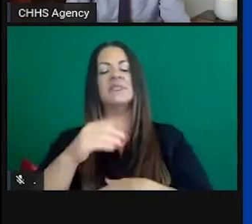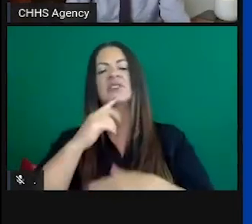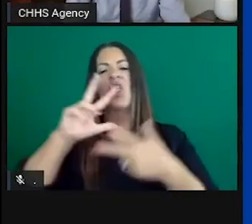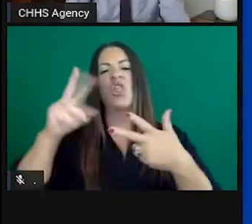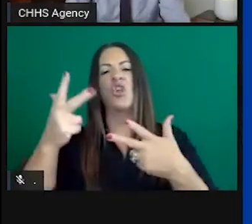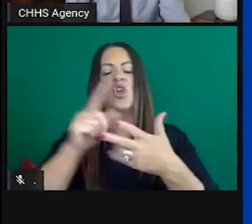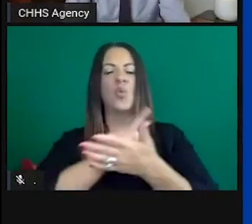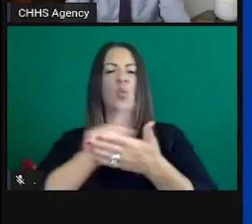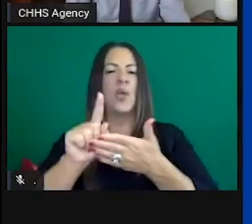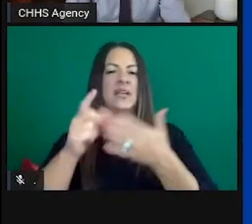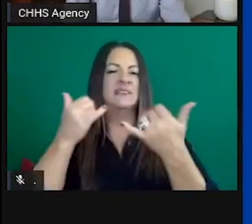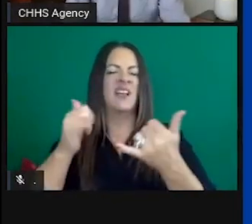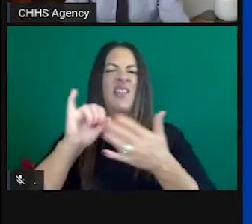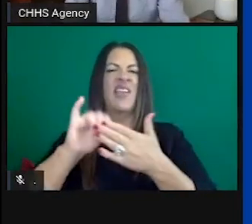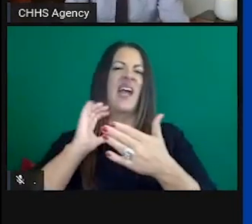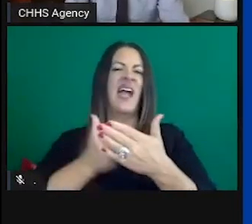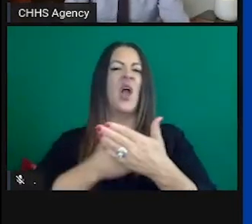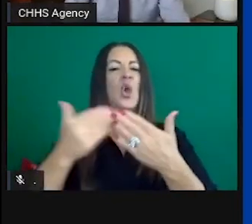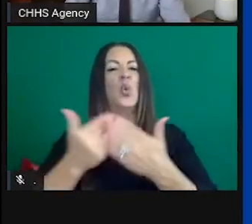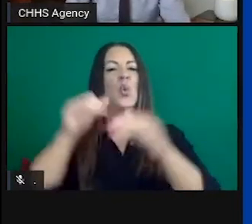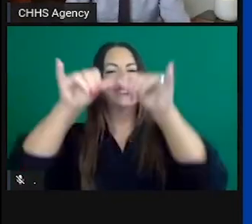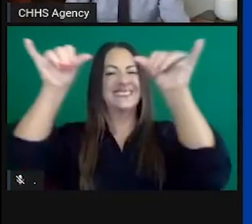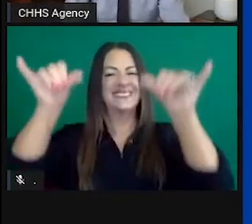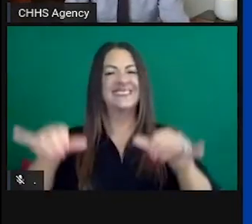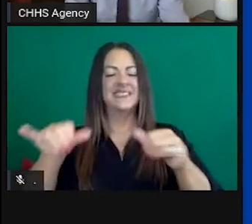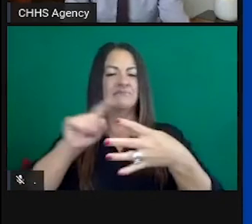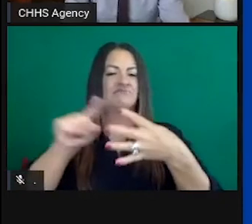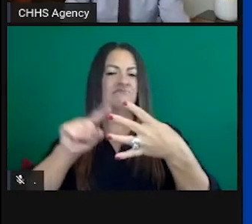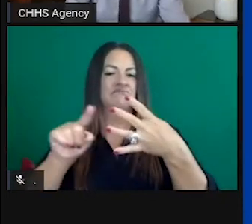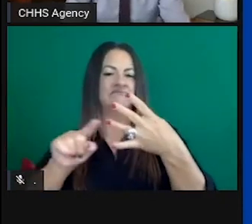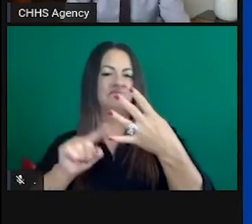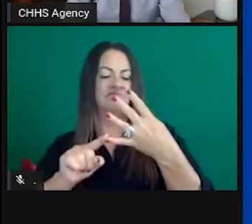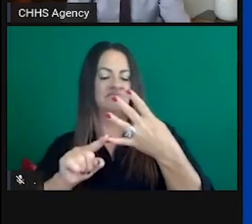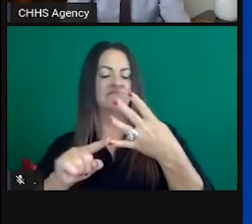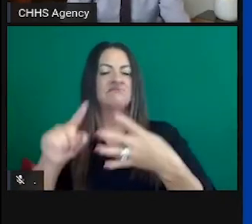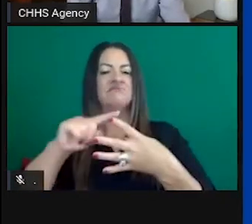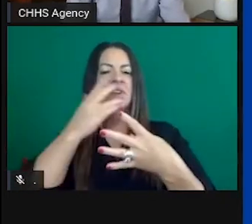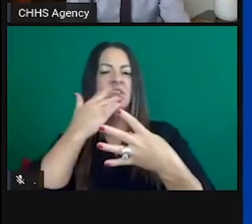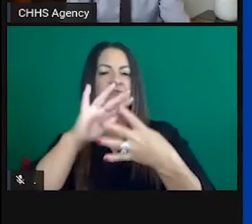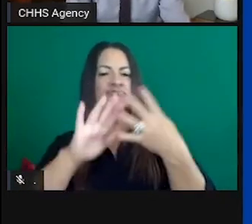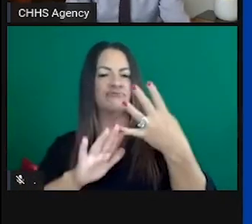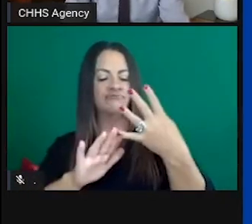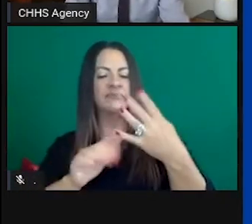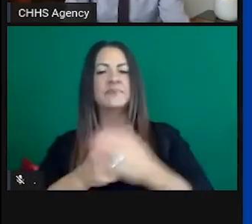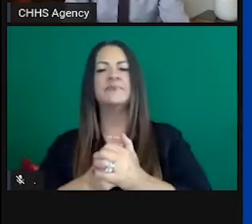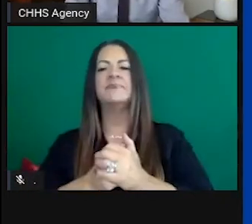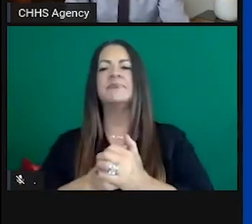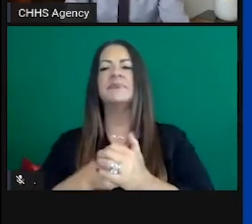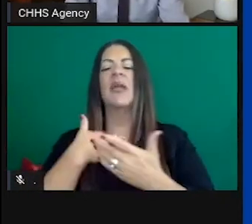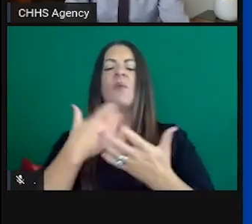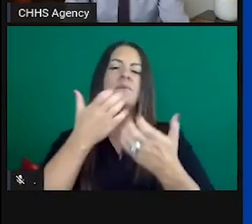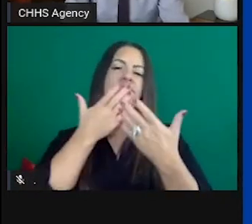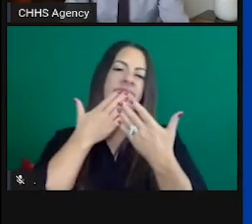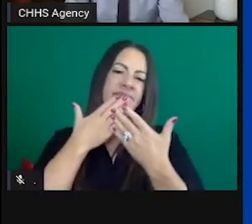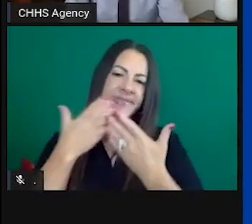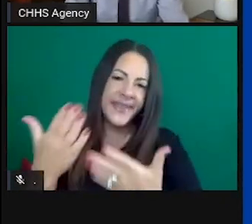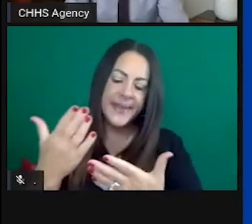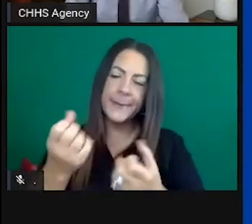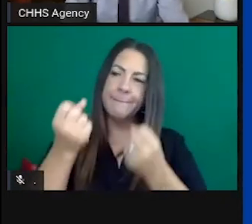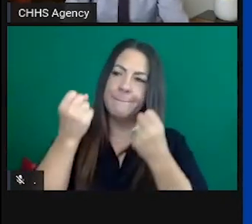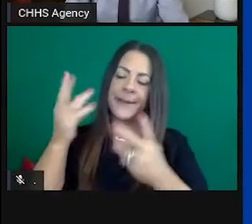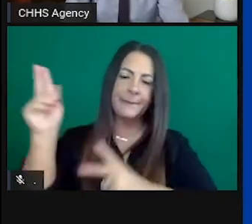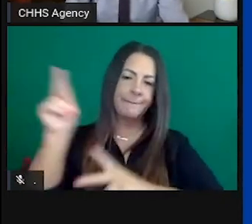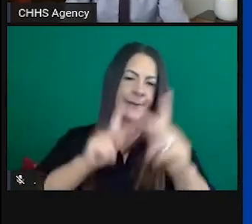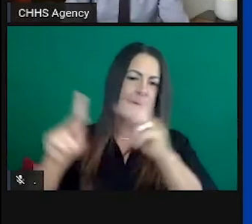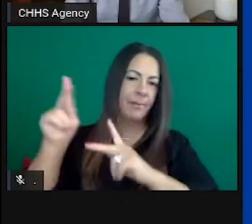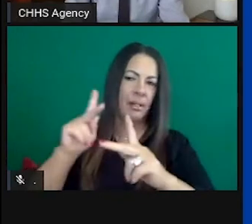a new approach to creating our safer economy across the state. I want to begin by just thanking the many folks